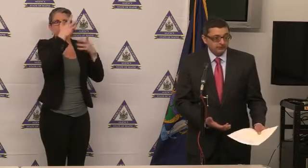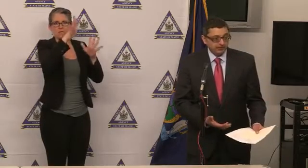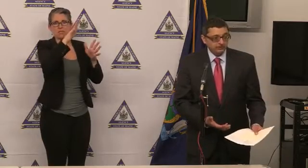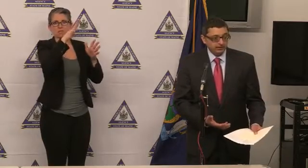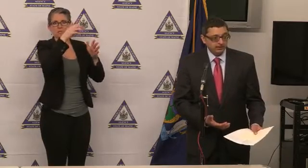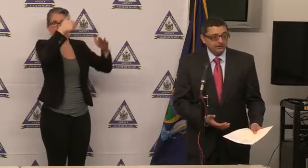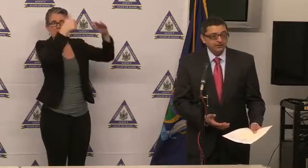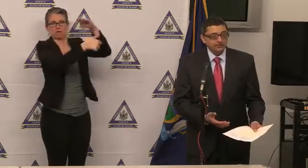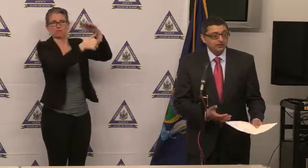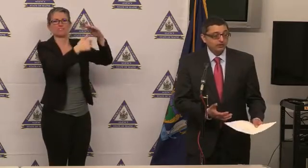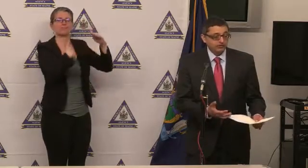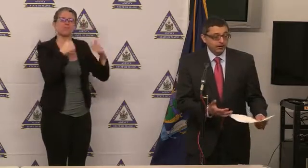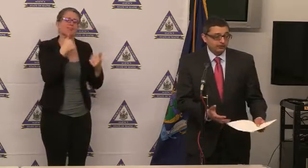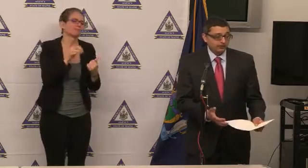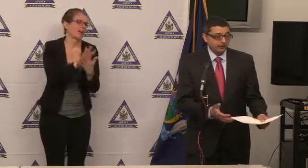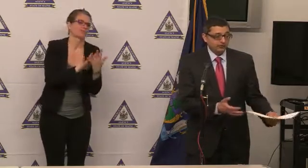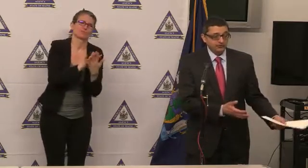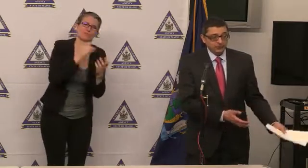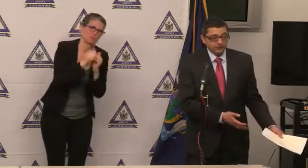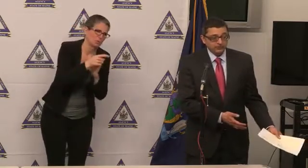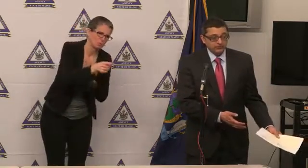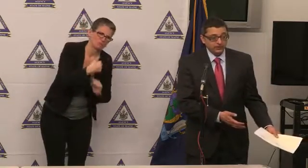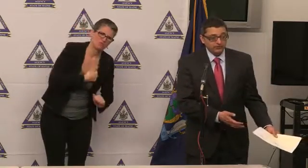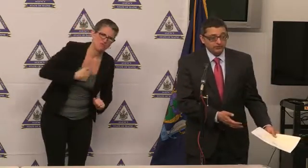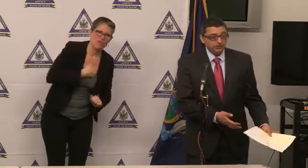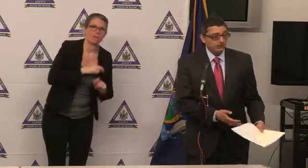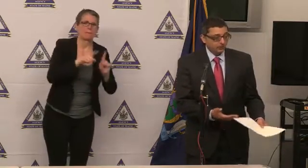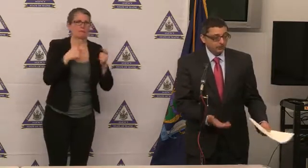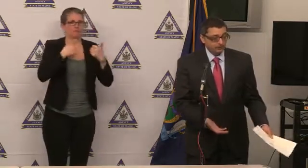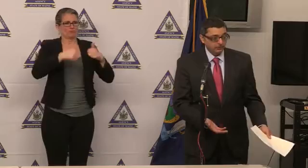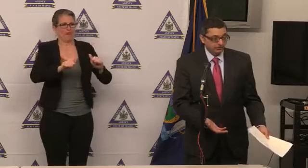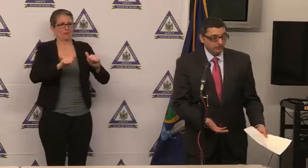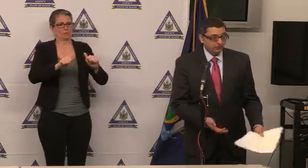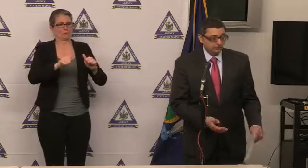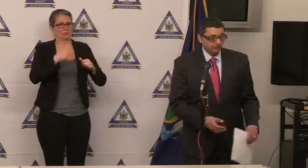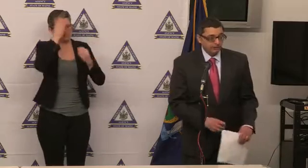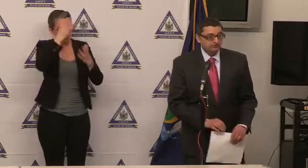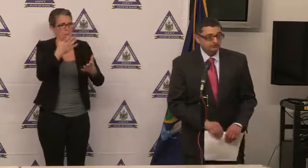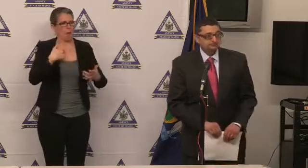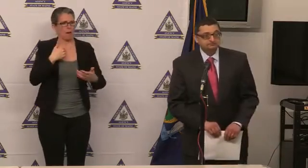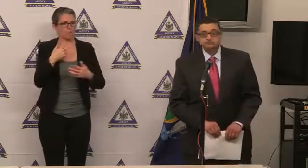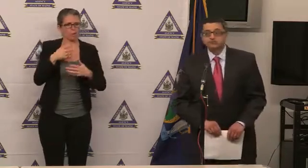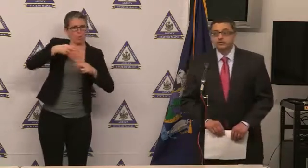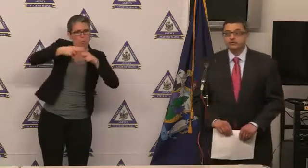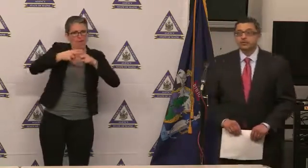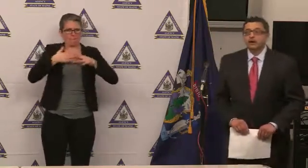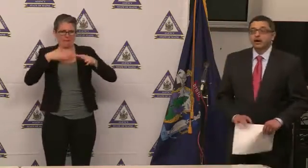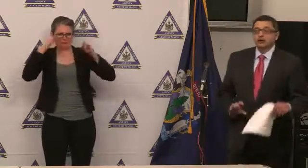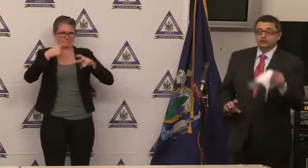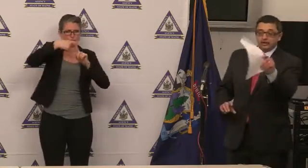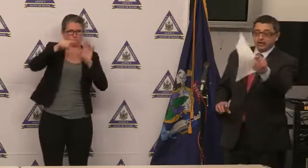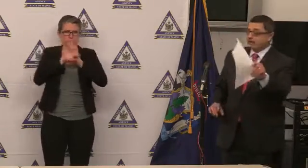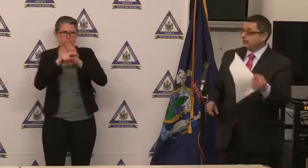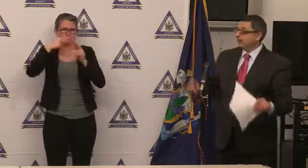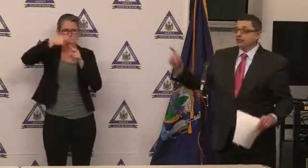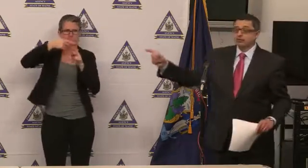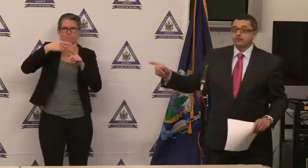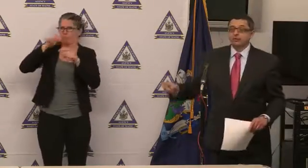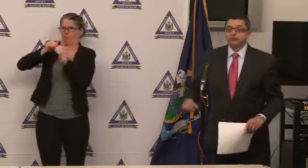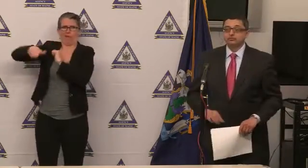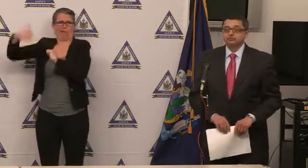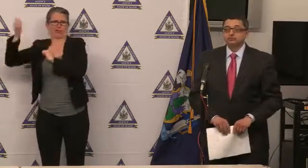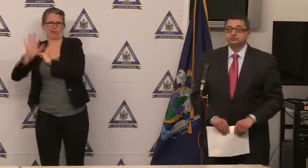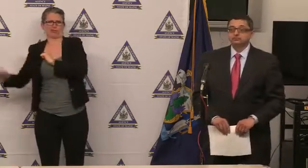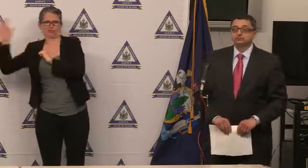the supply chain so we don't find ourselves in the same situation a week or 2 from now. So, Don, and then we'll go to the